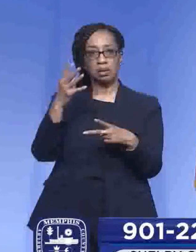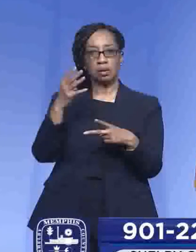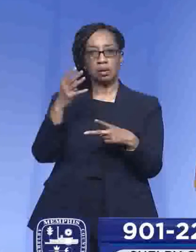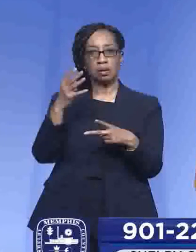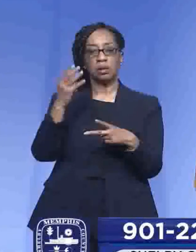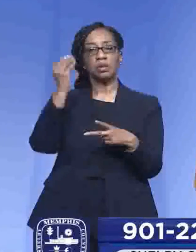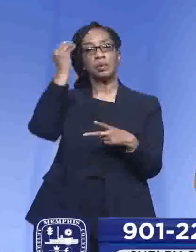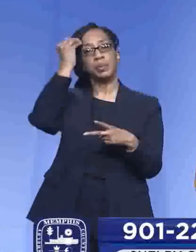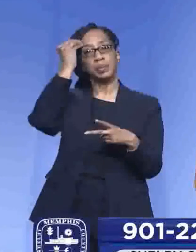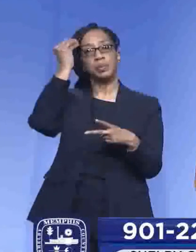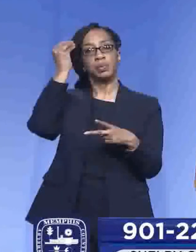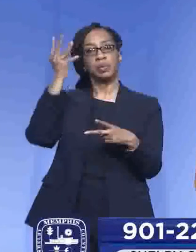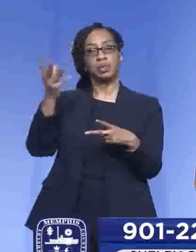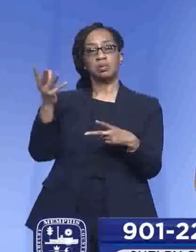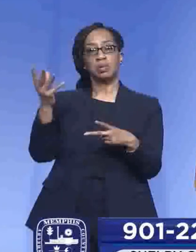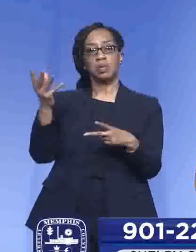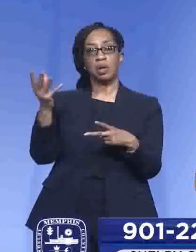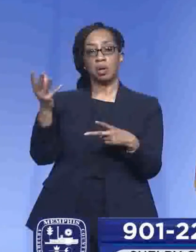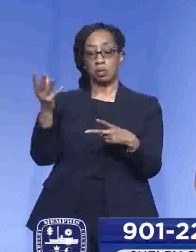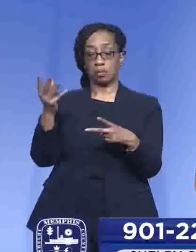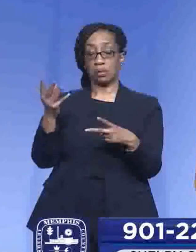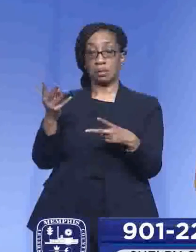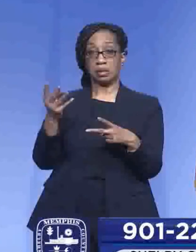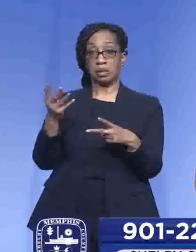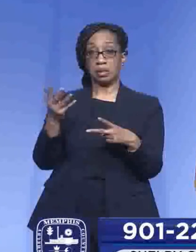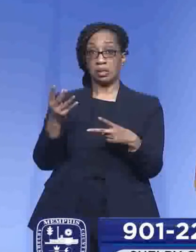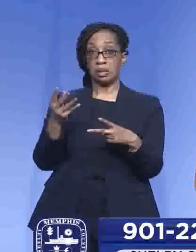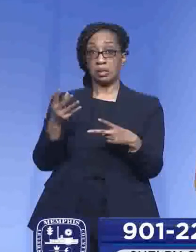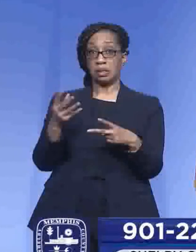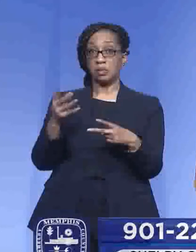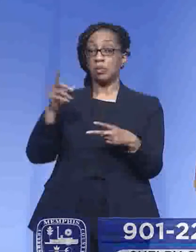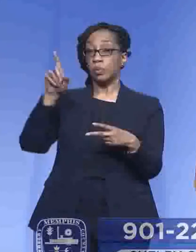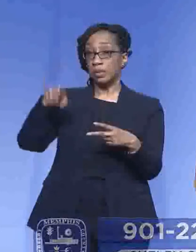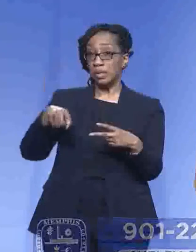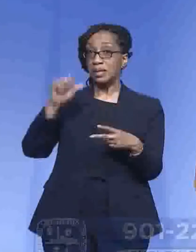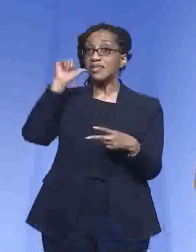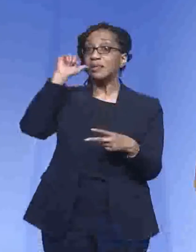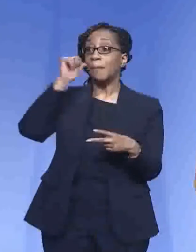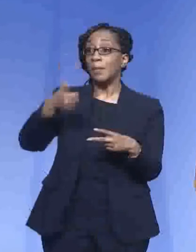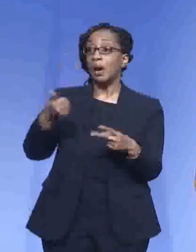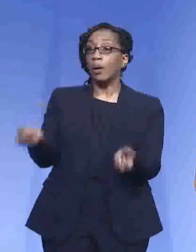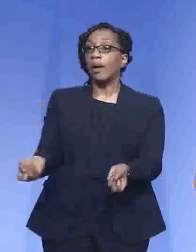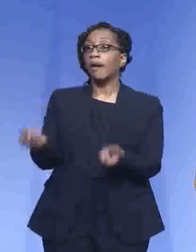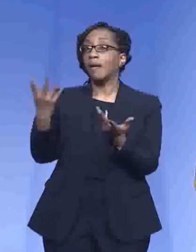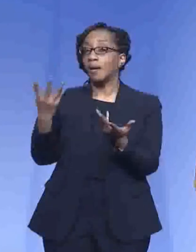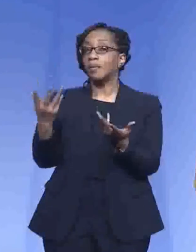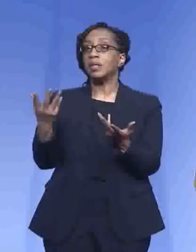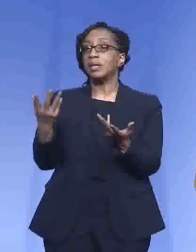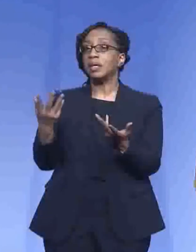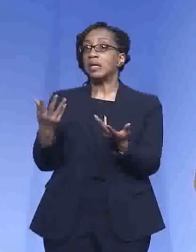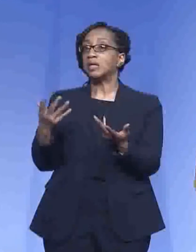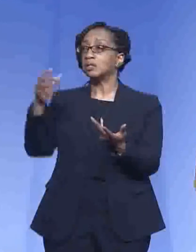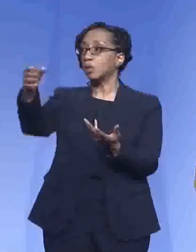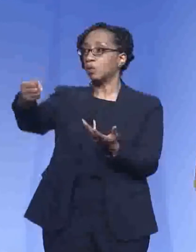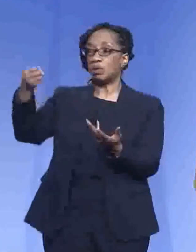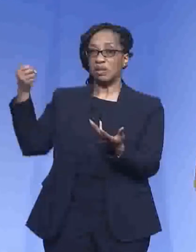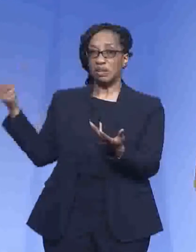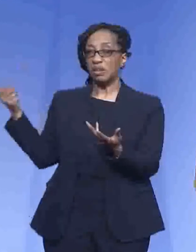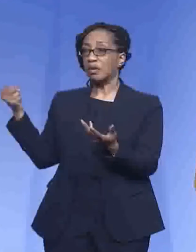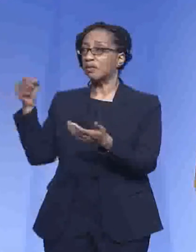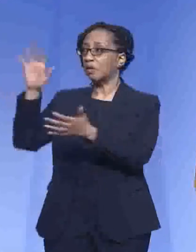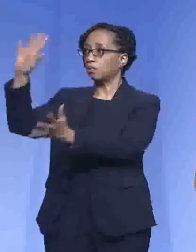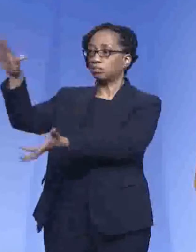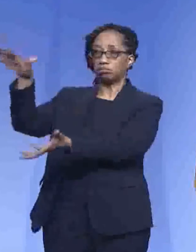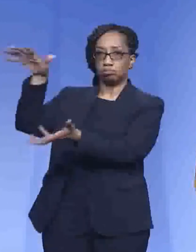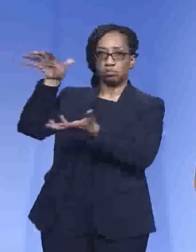we'll let them know, here's the number of doses that we will need for tomorrow. They will take them from the freezer, put them in a refrigerated area